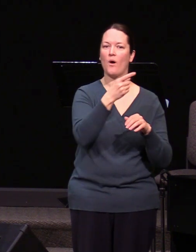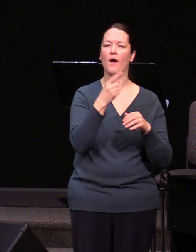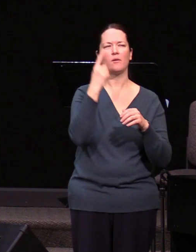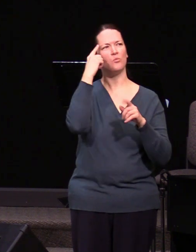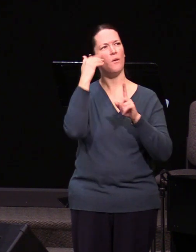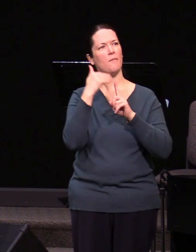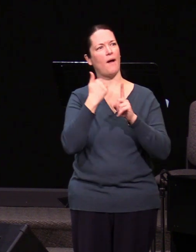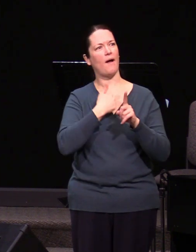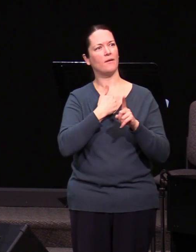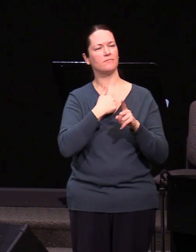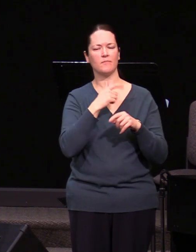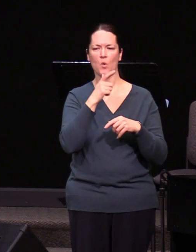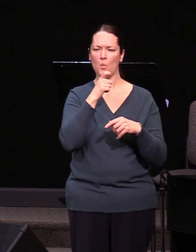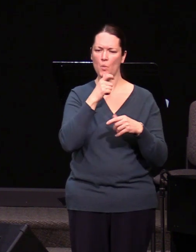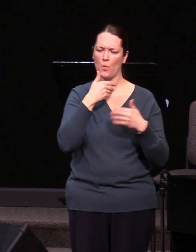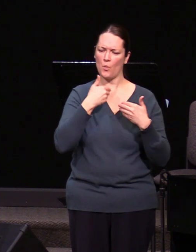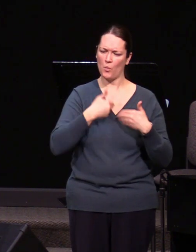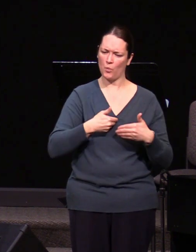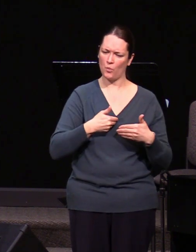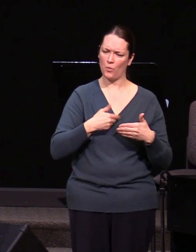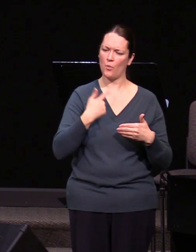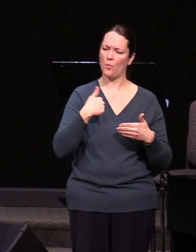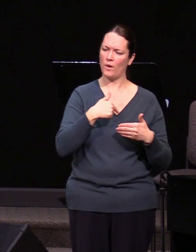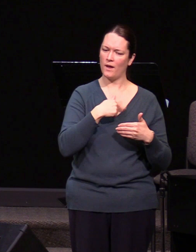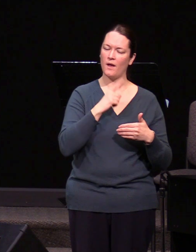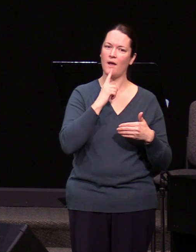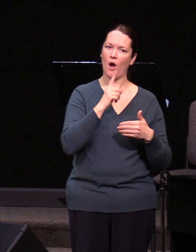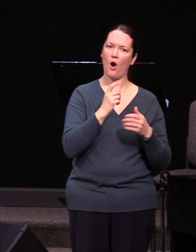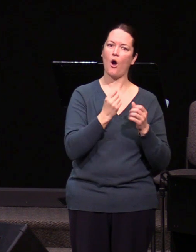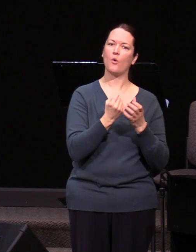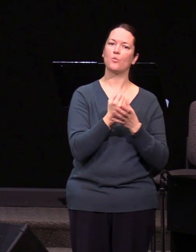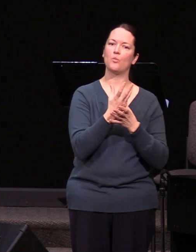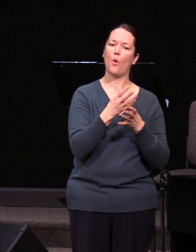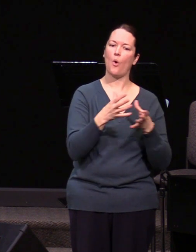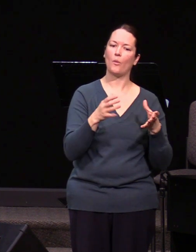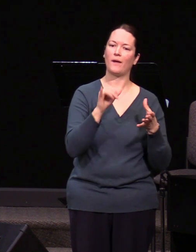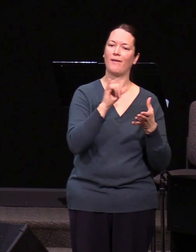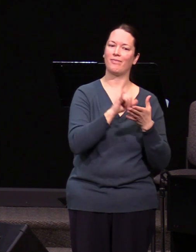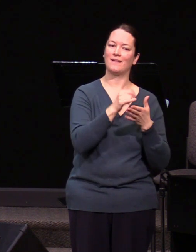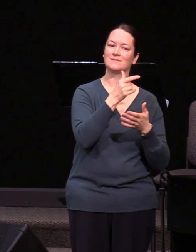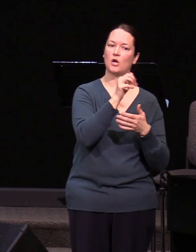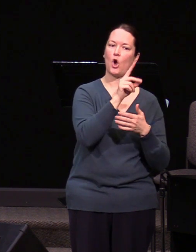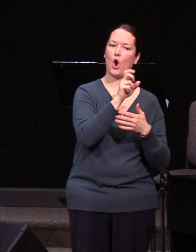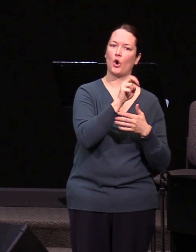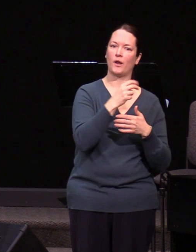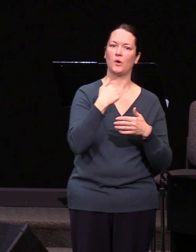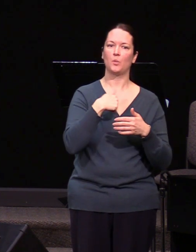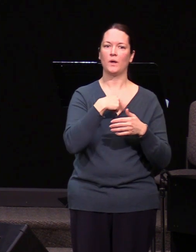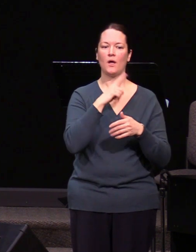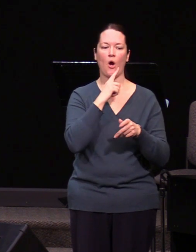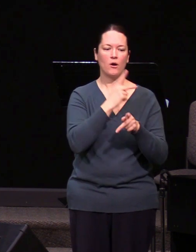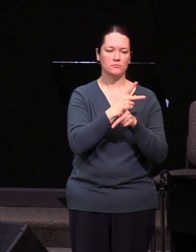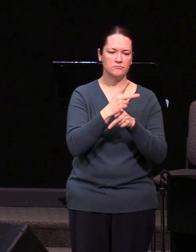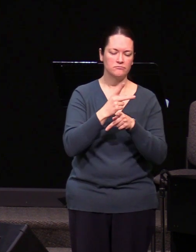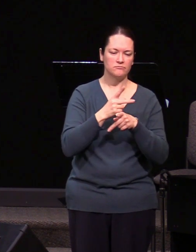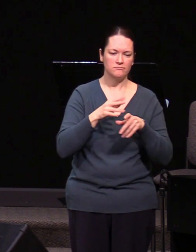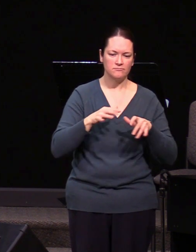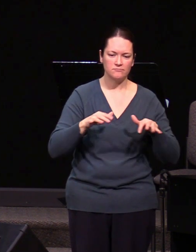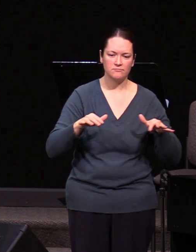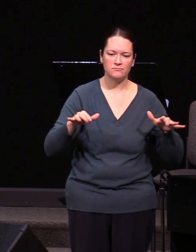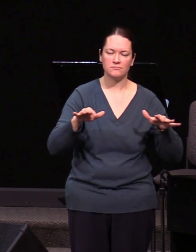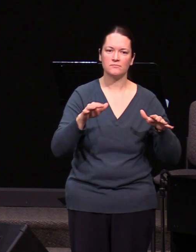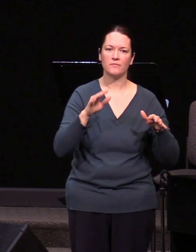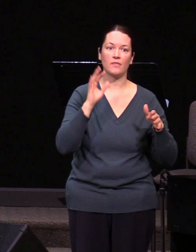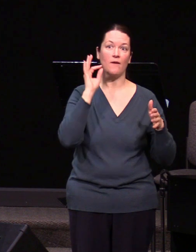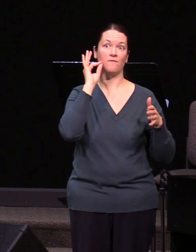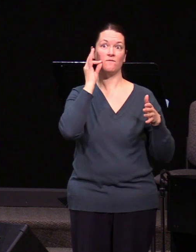we are. We're growing the garden. We're cultivating the garden. We're cultivating